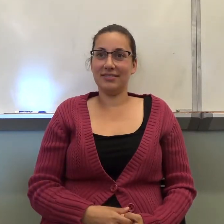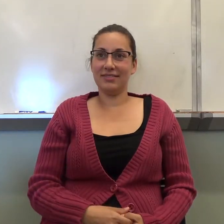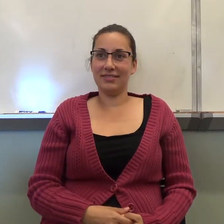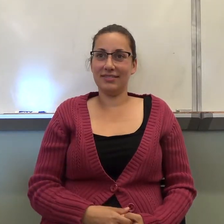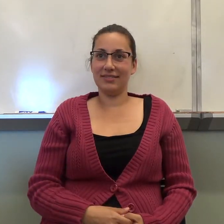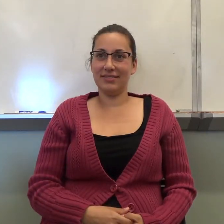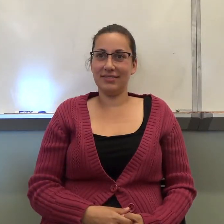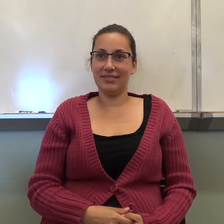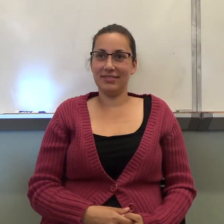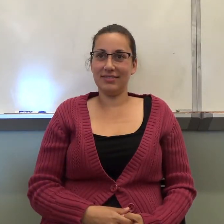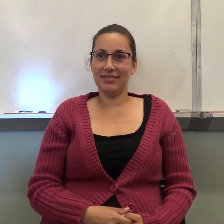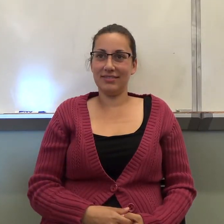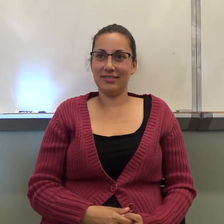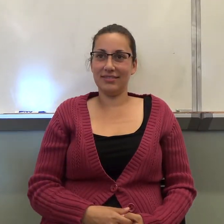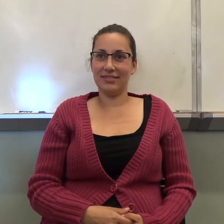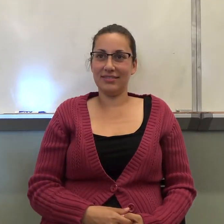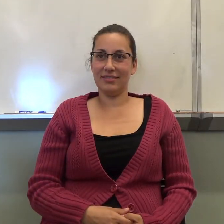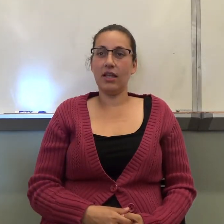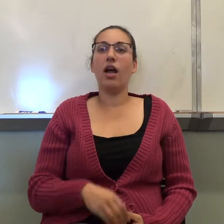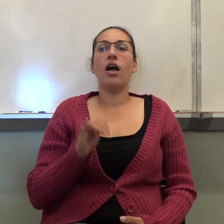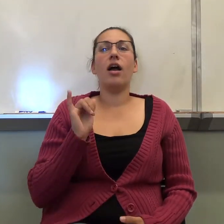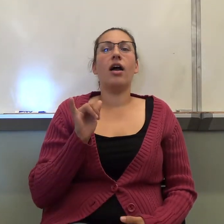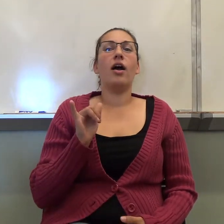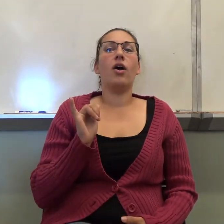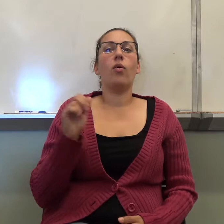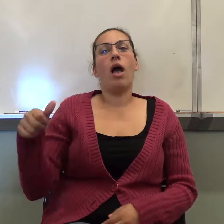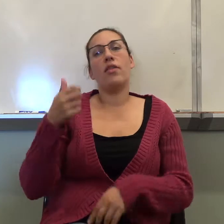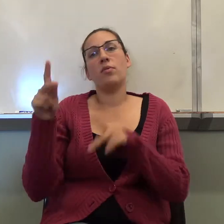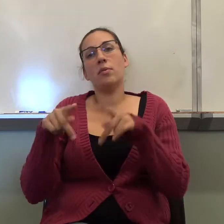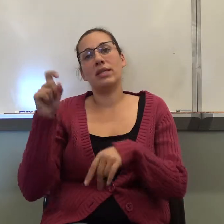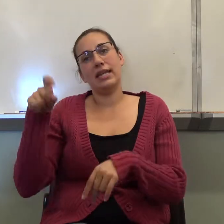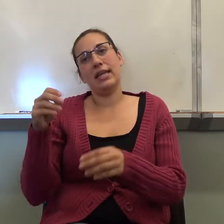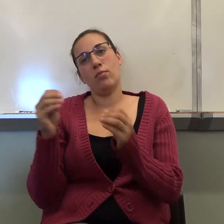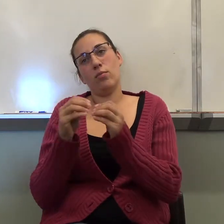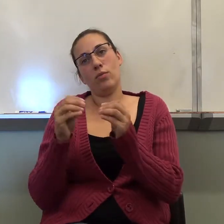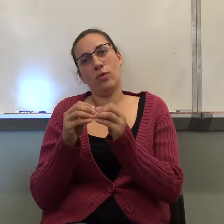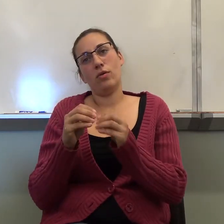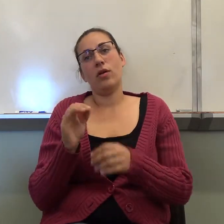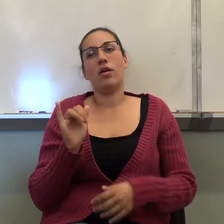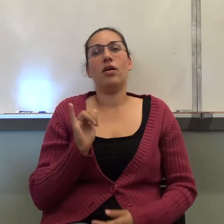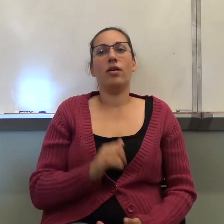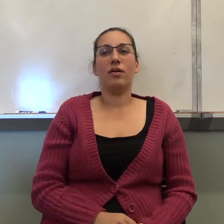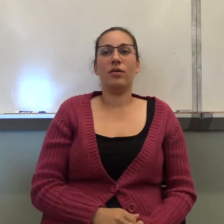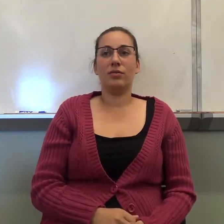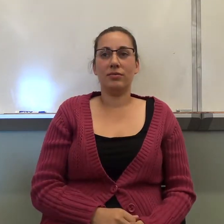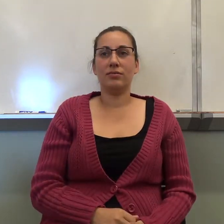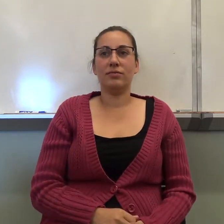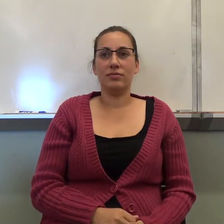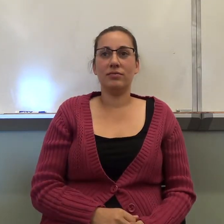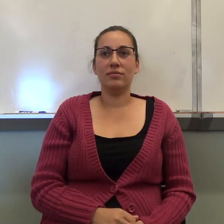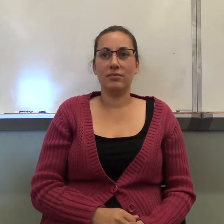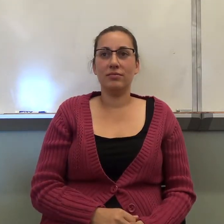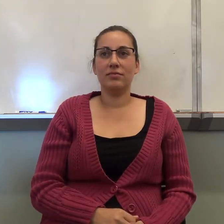happens in the preliminary stages of solving an algebra problem is what's called simplification.